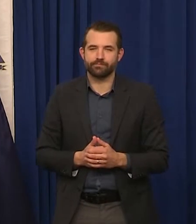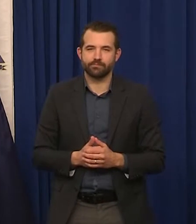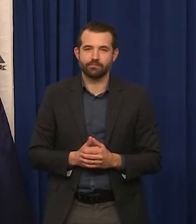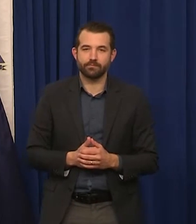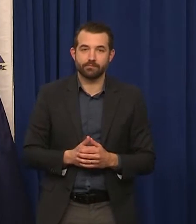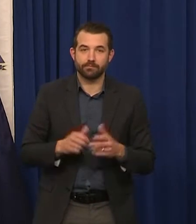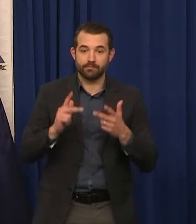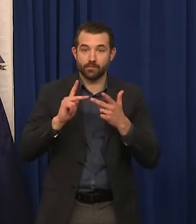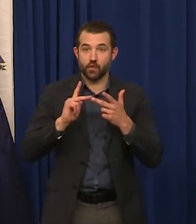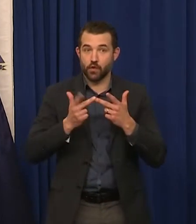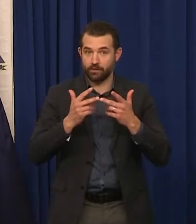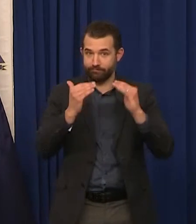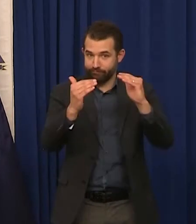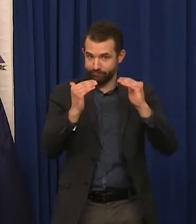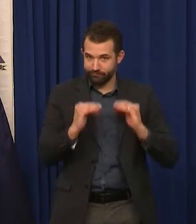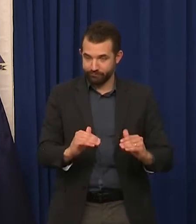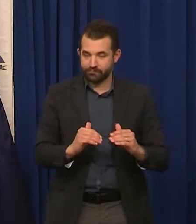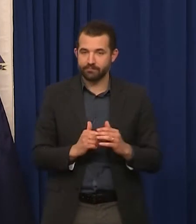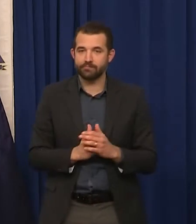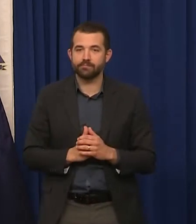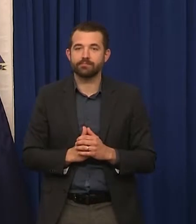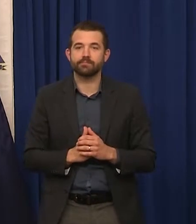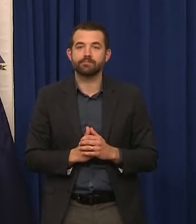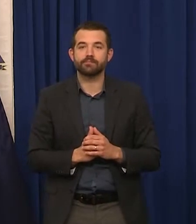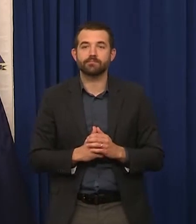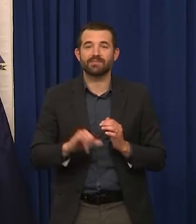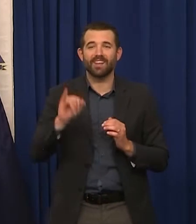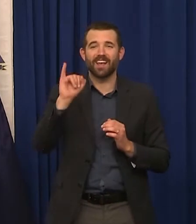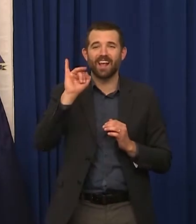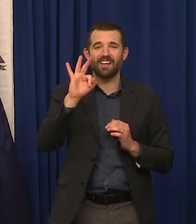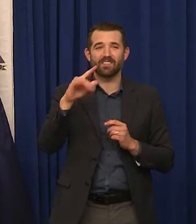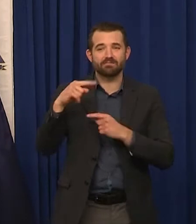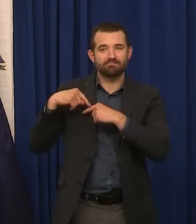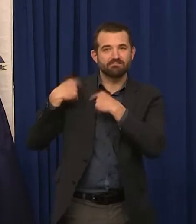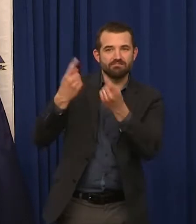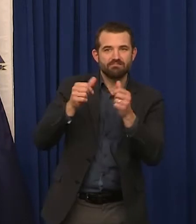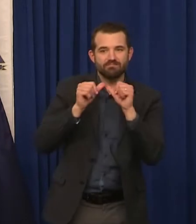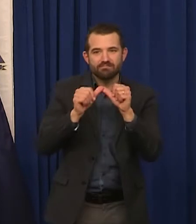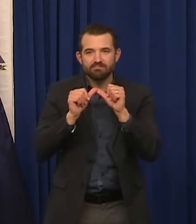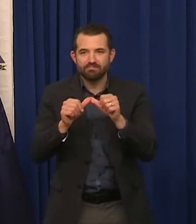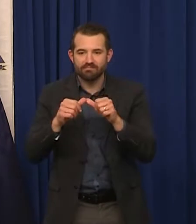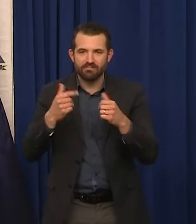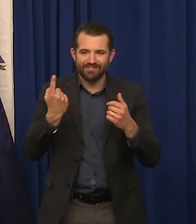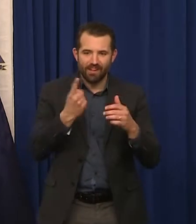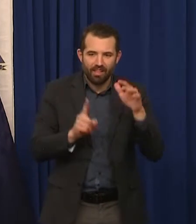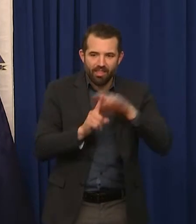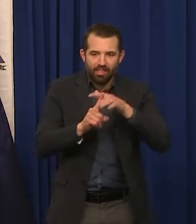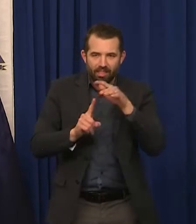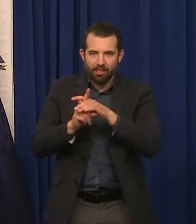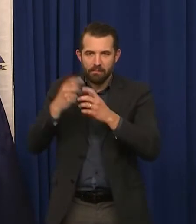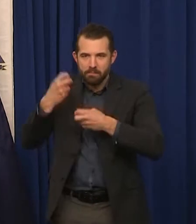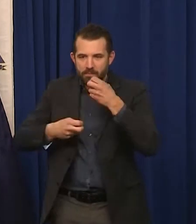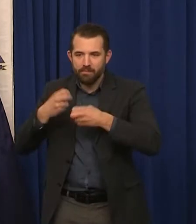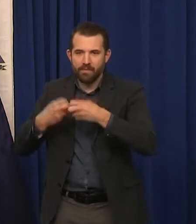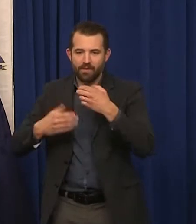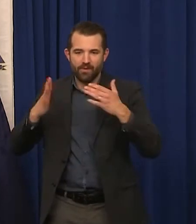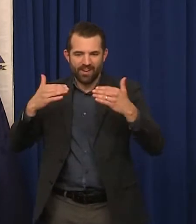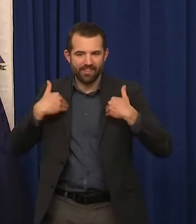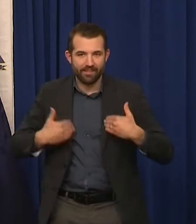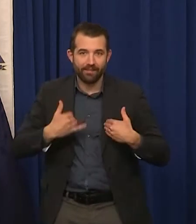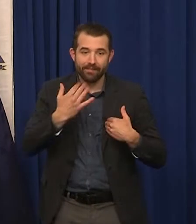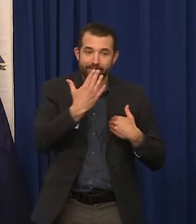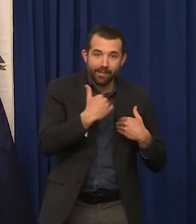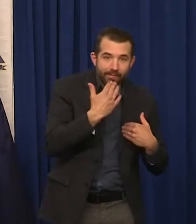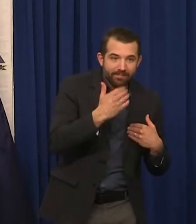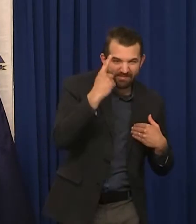Third, if you have a chronic health condition, like diabetes, that requires regular check-ins with